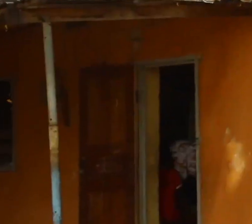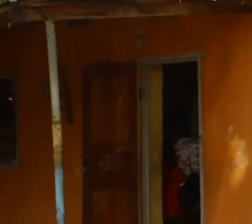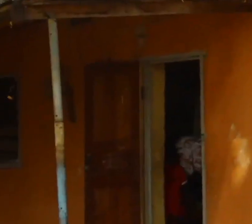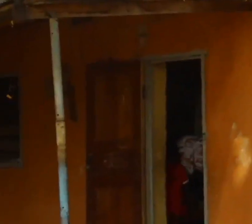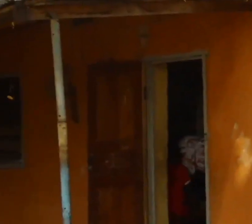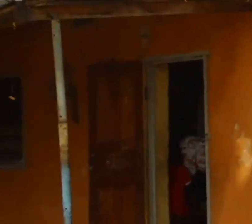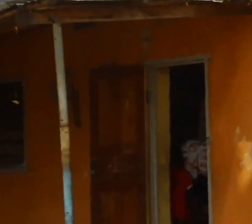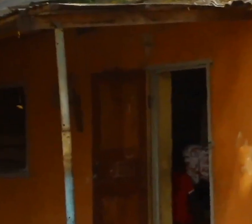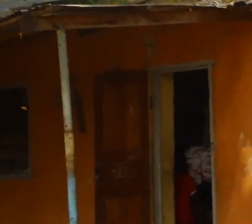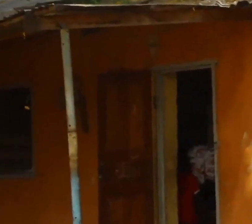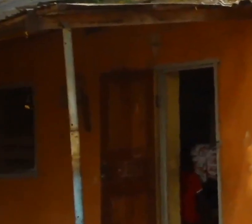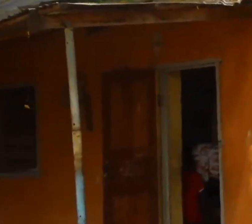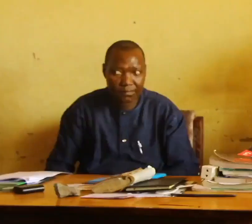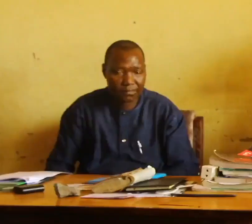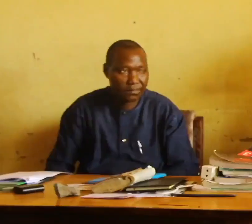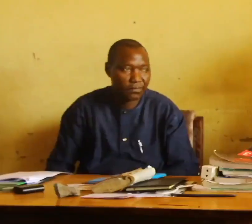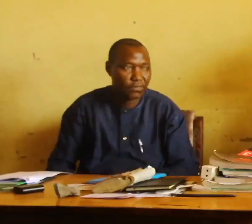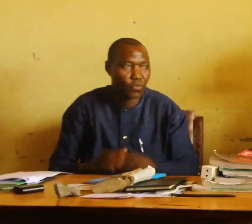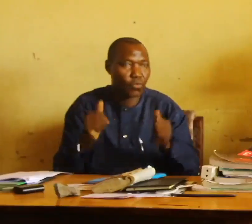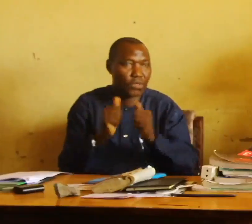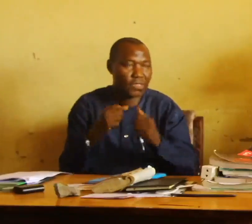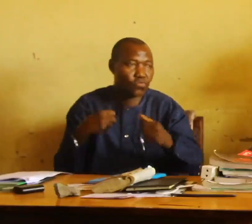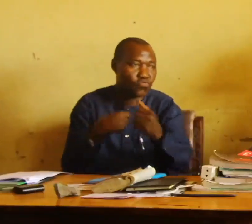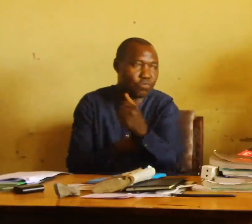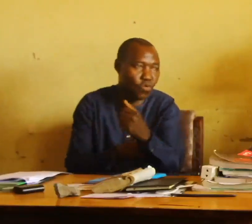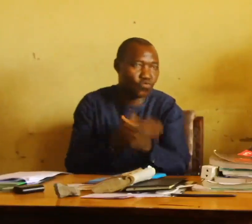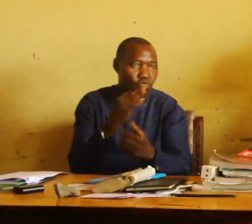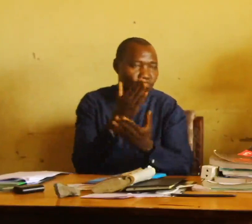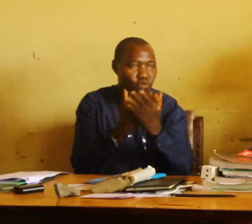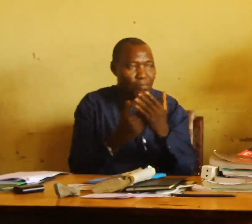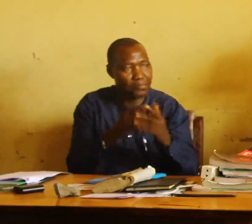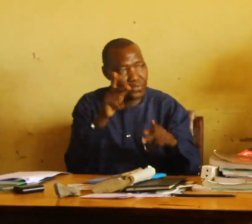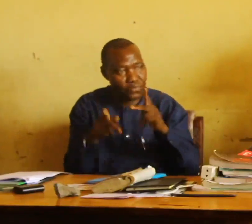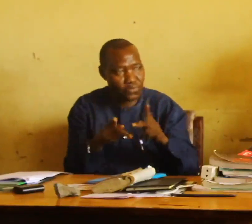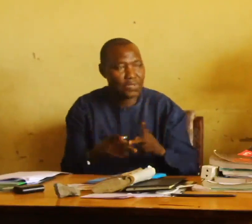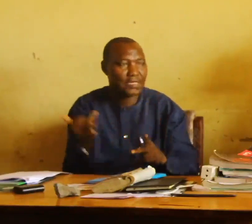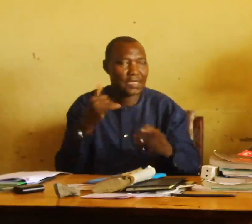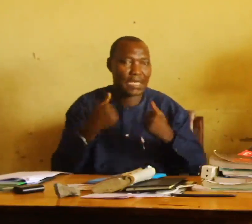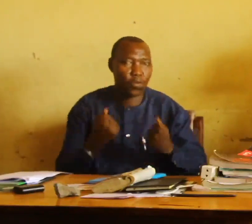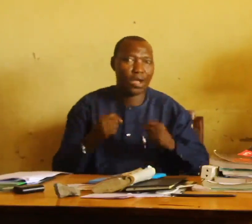is temporary. And later, we get support from some NGOs here from outside.